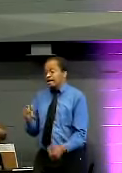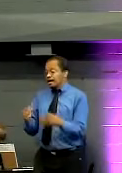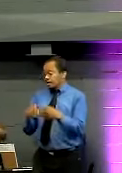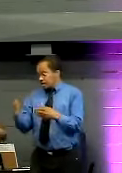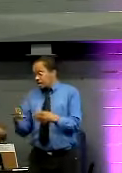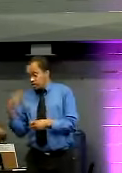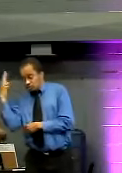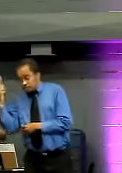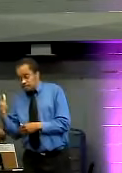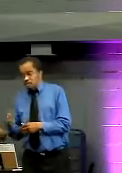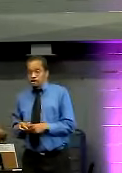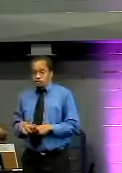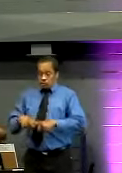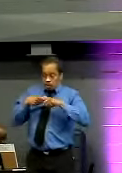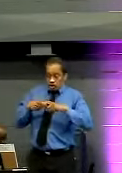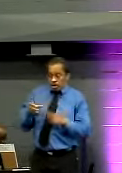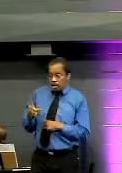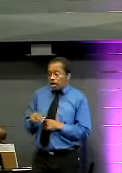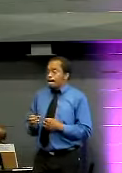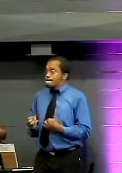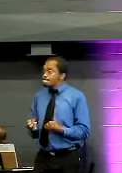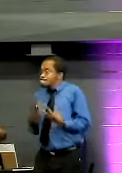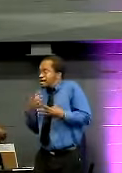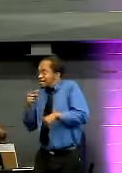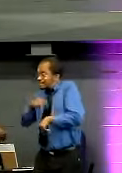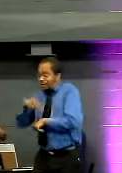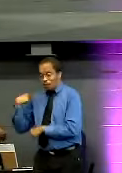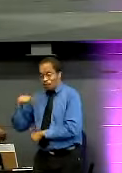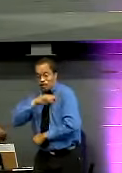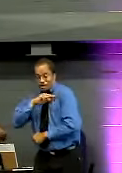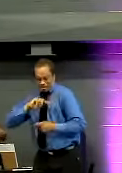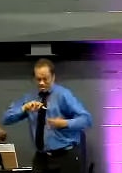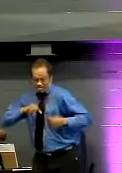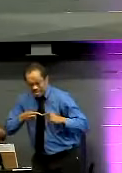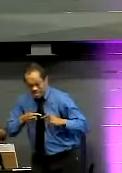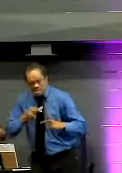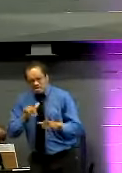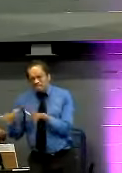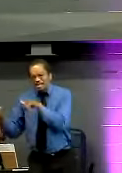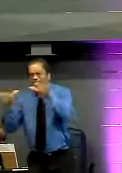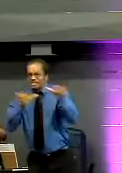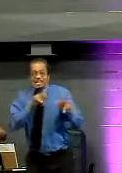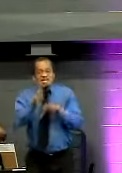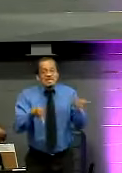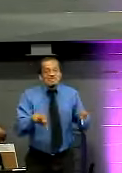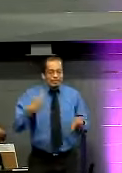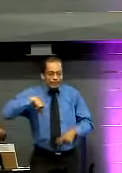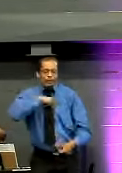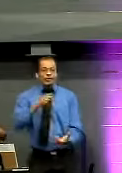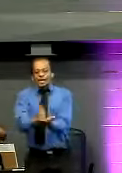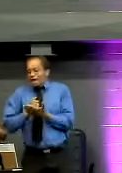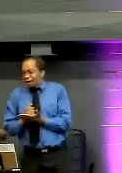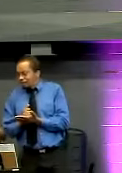Here's the next reason. Hold on. Because oftentimes we're hurt by the same people we helped.